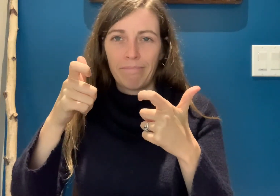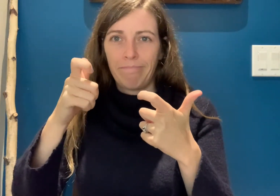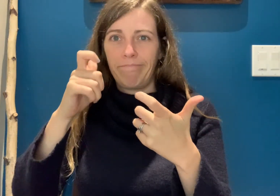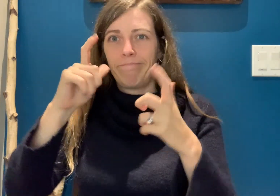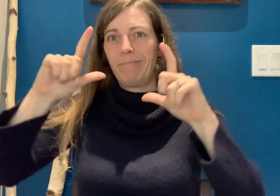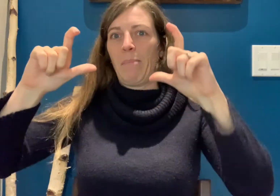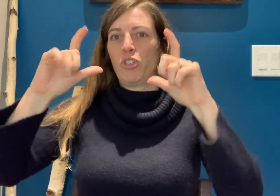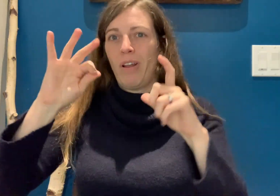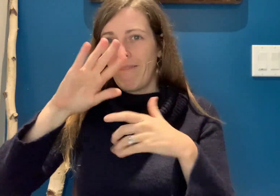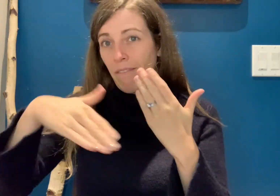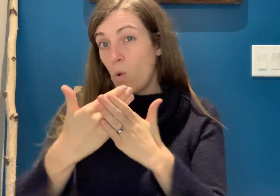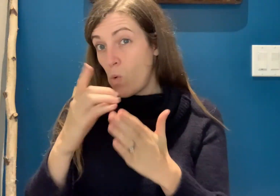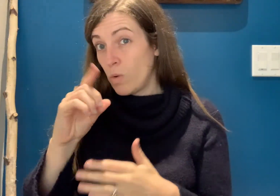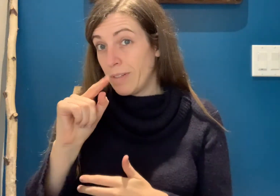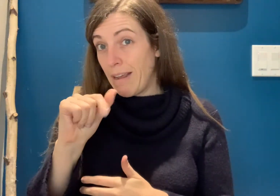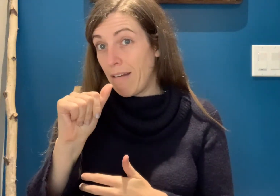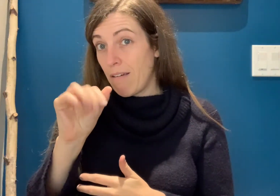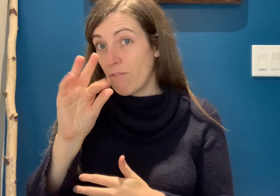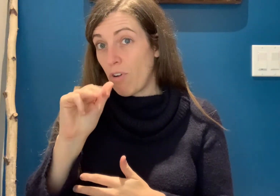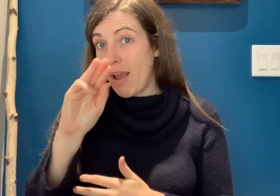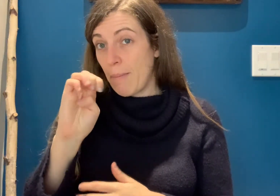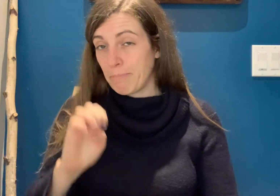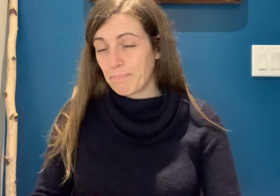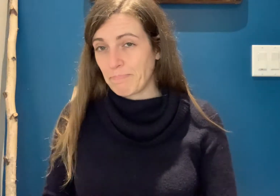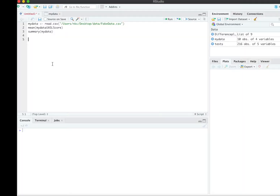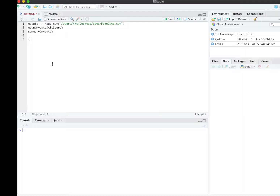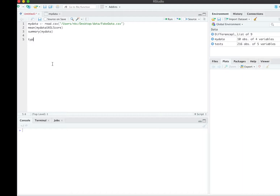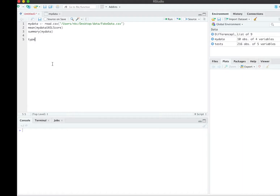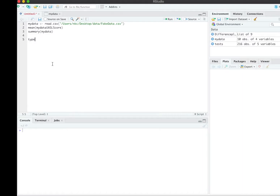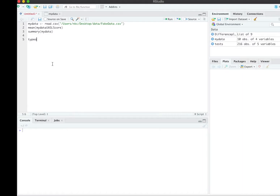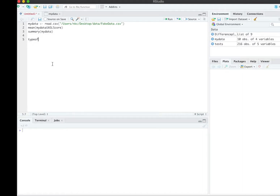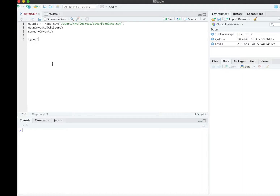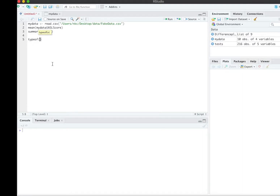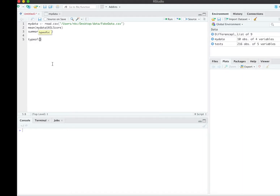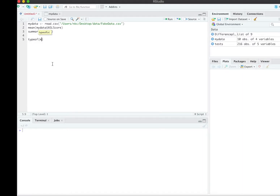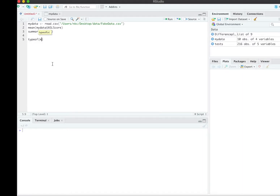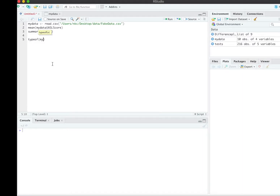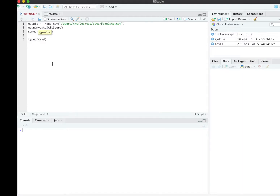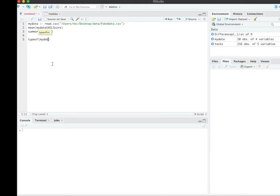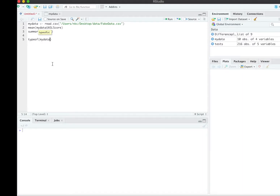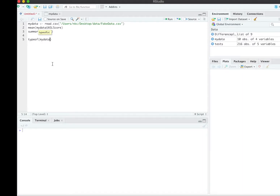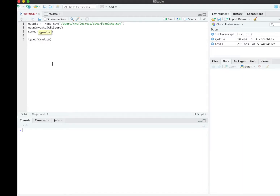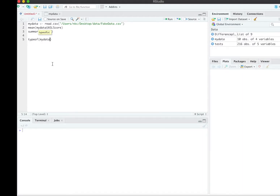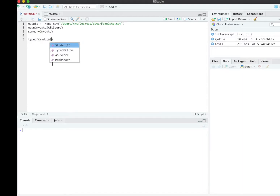of quick snapshot of the whole data set or the whole data frame.